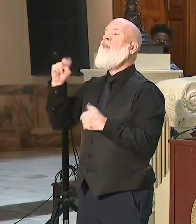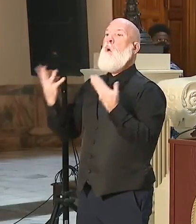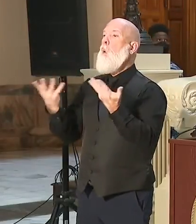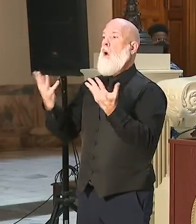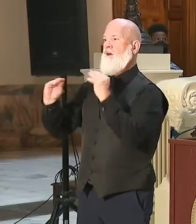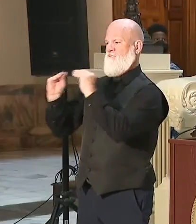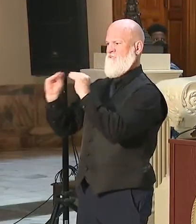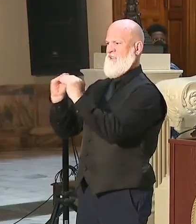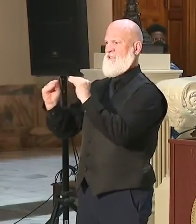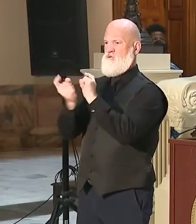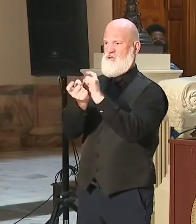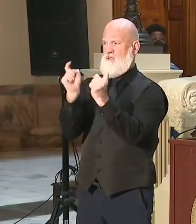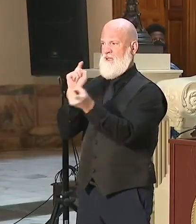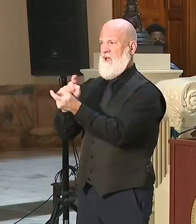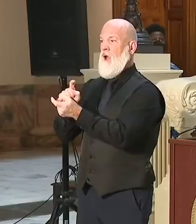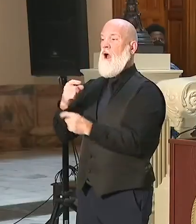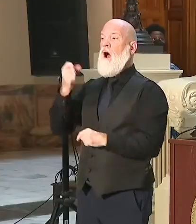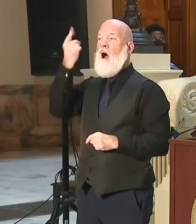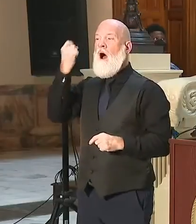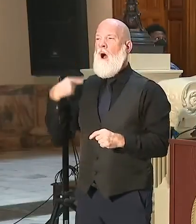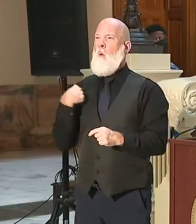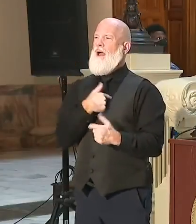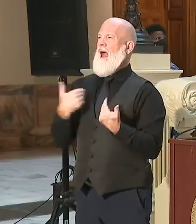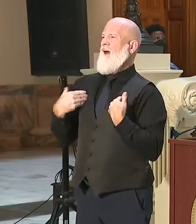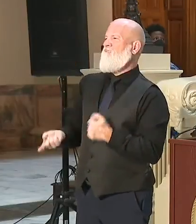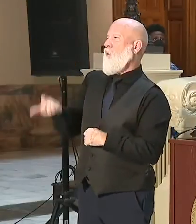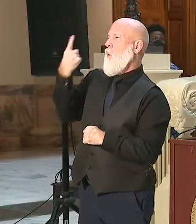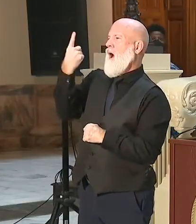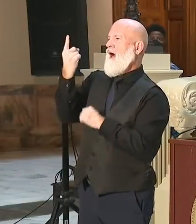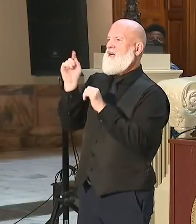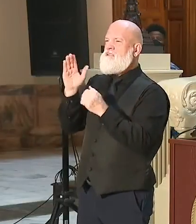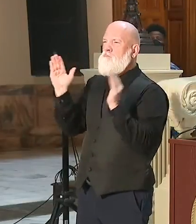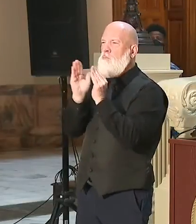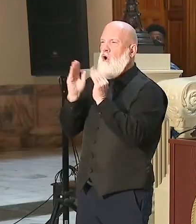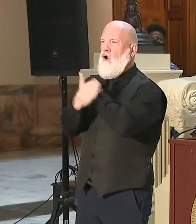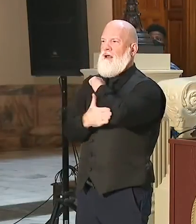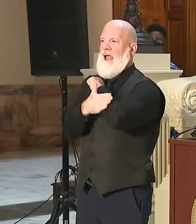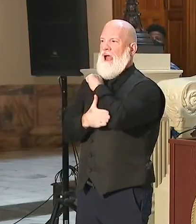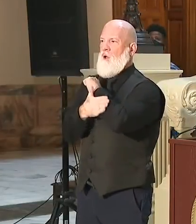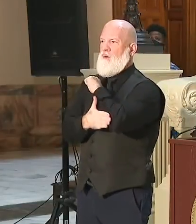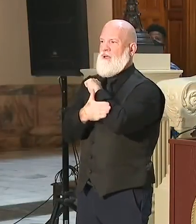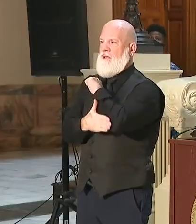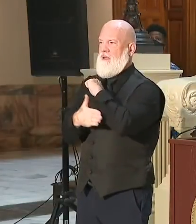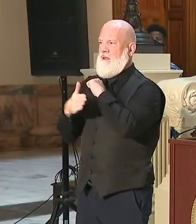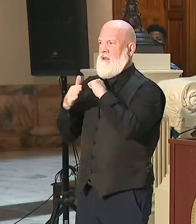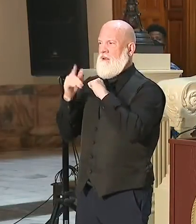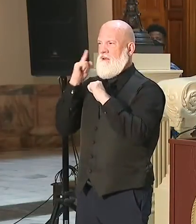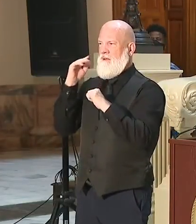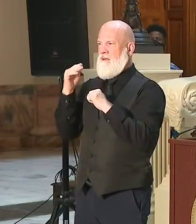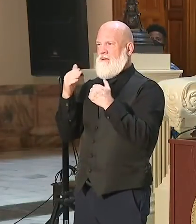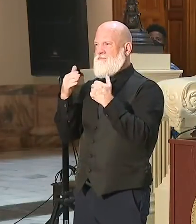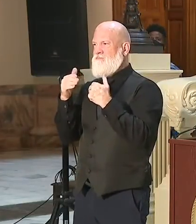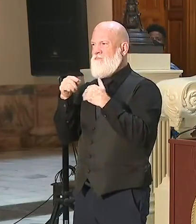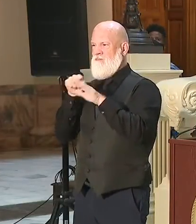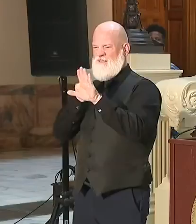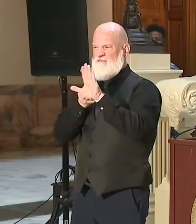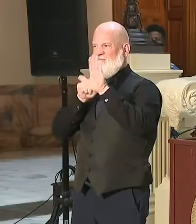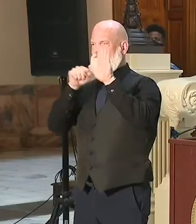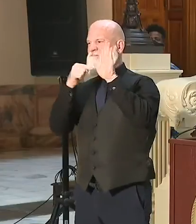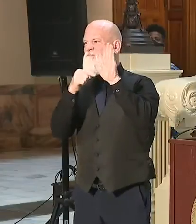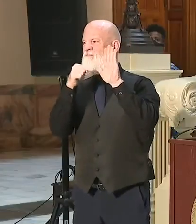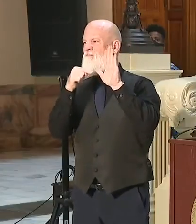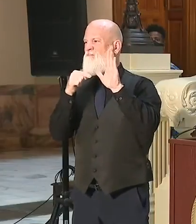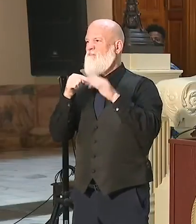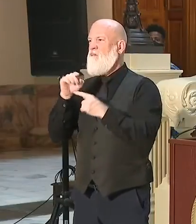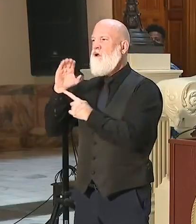a small county in the upper peninsula of Michigan with a clerk there who happens to be a Republican, and they had 17